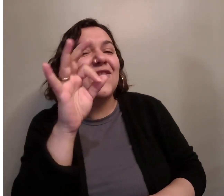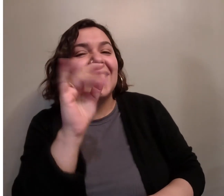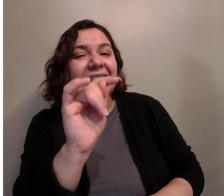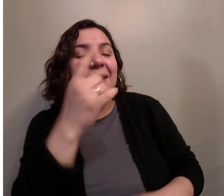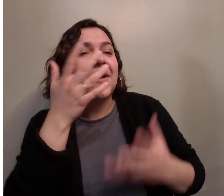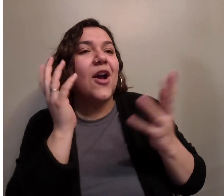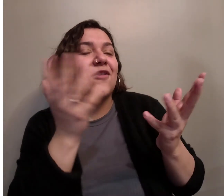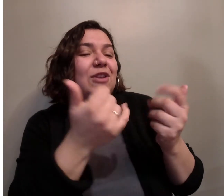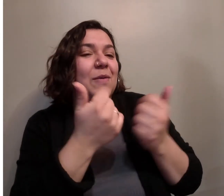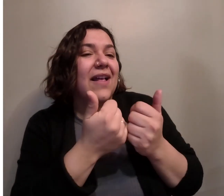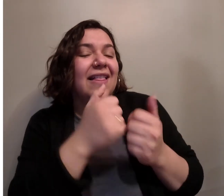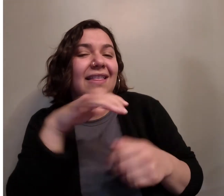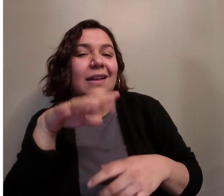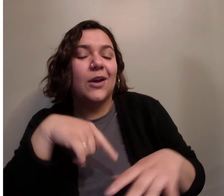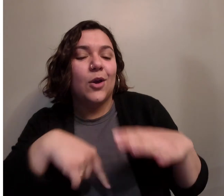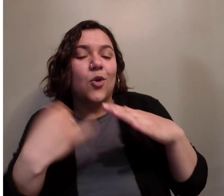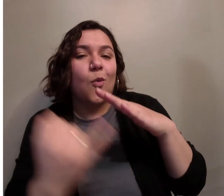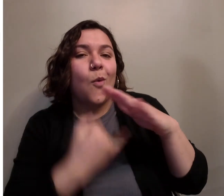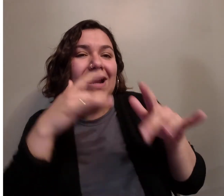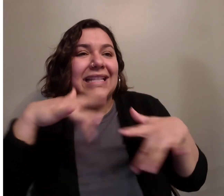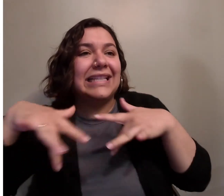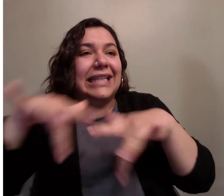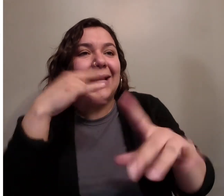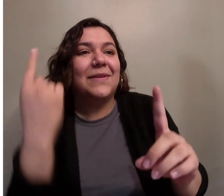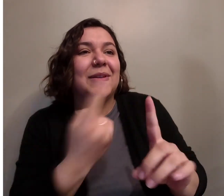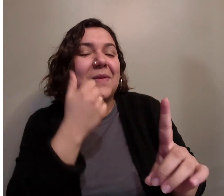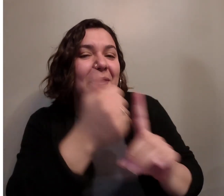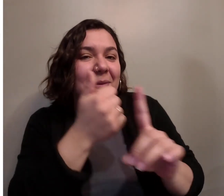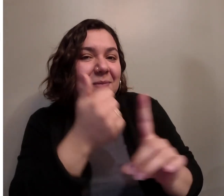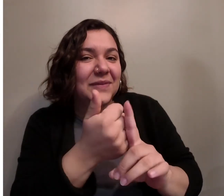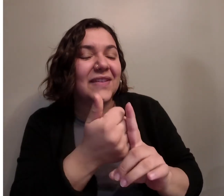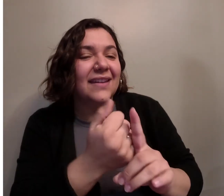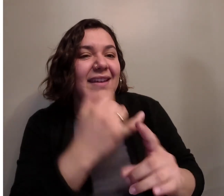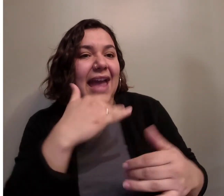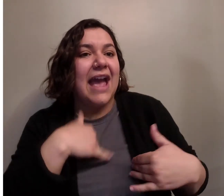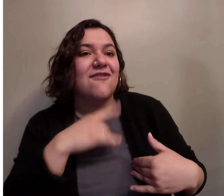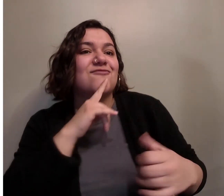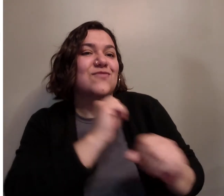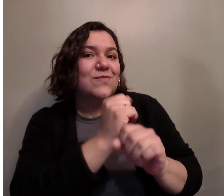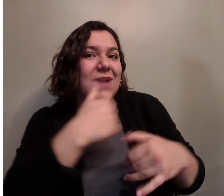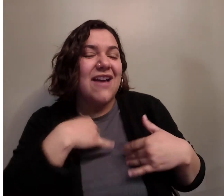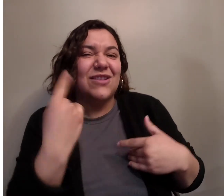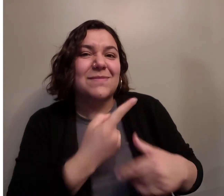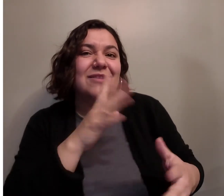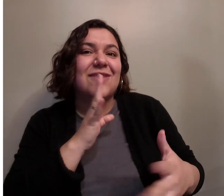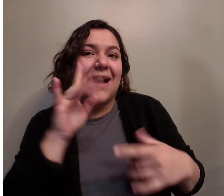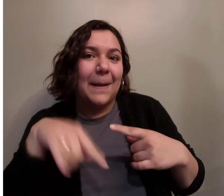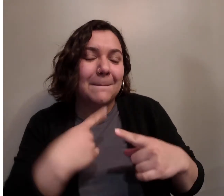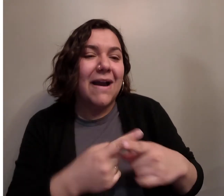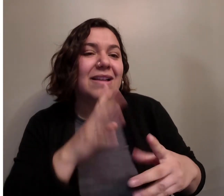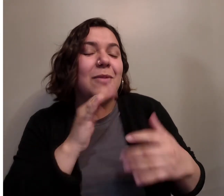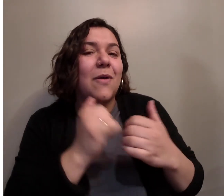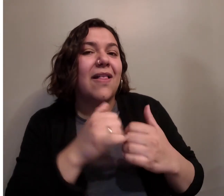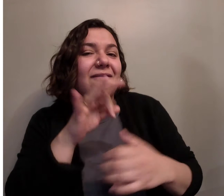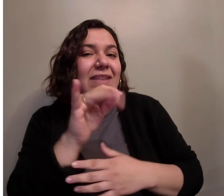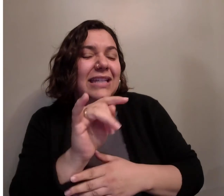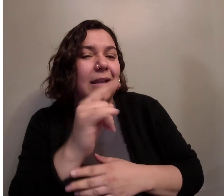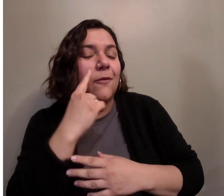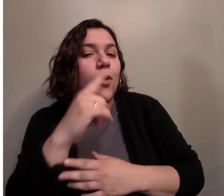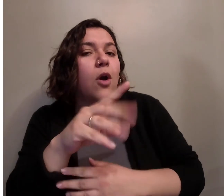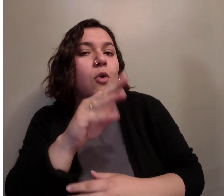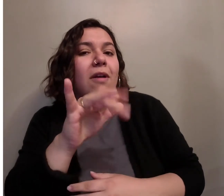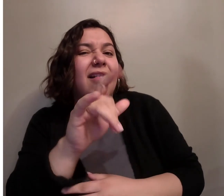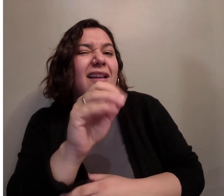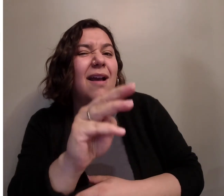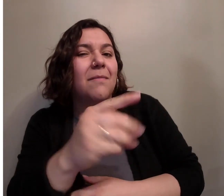other FaceTime conversation for the Quarantine Tapes with someone who actually, there is something to talk about there. I spoke